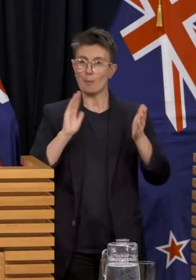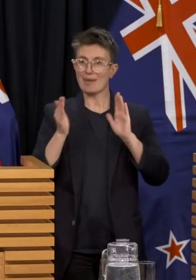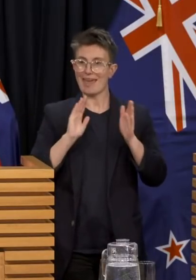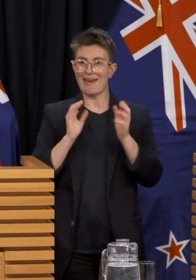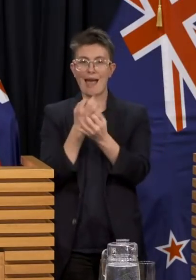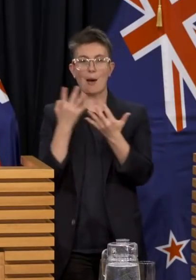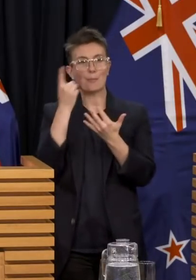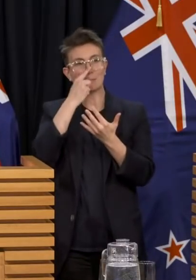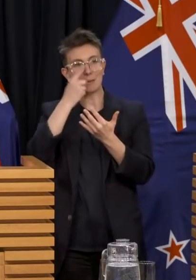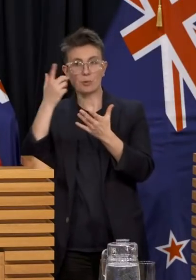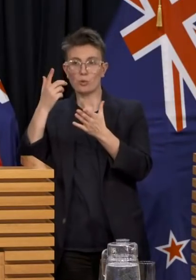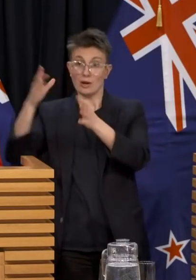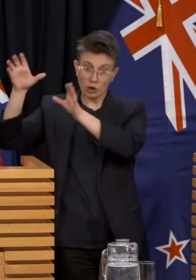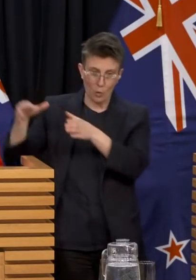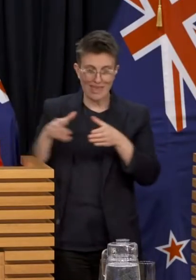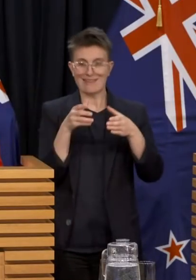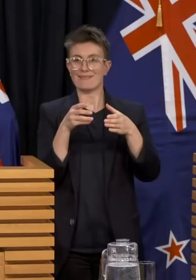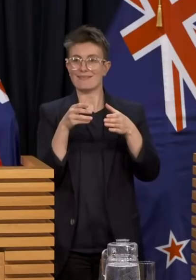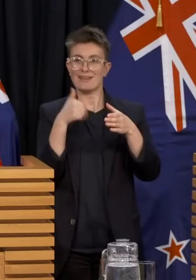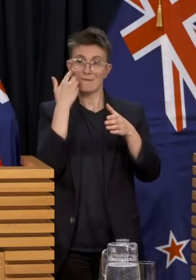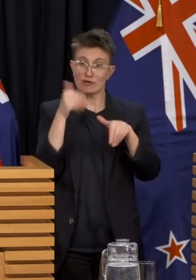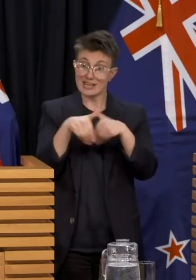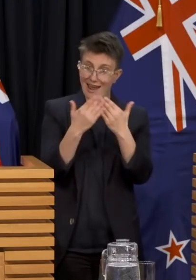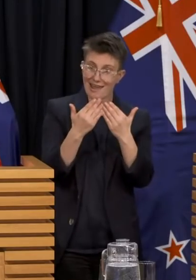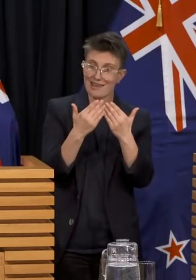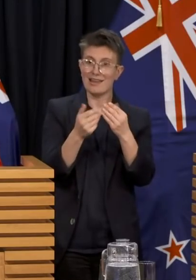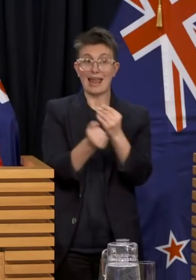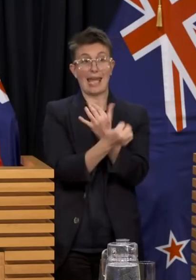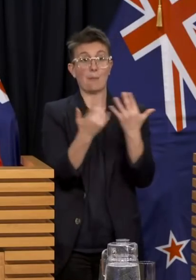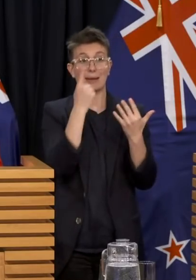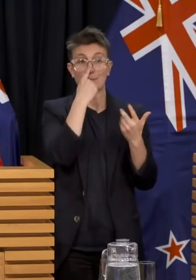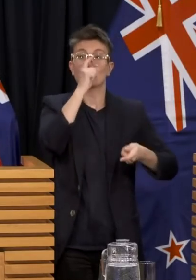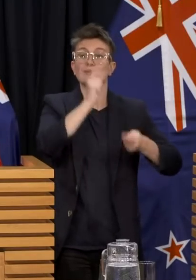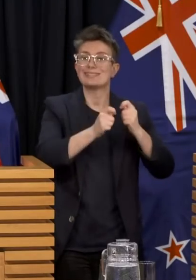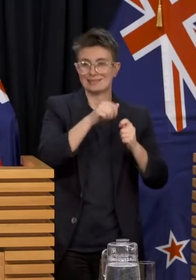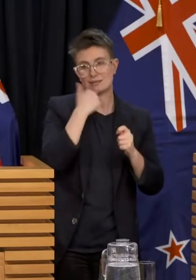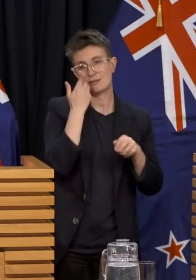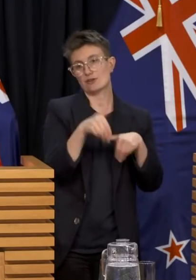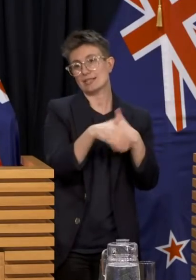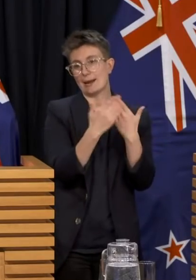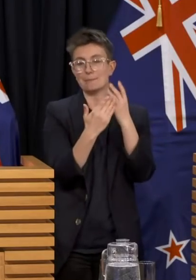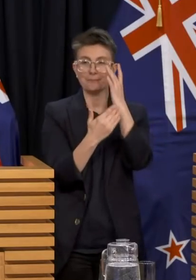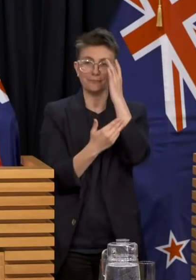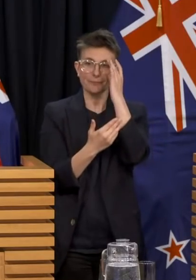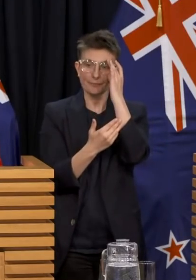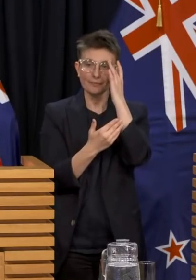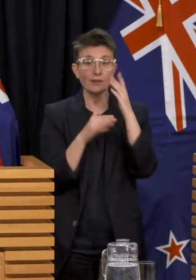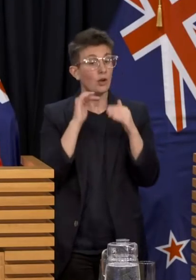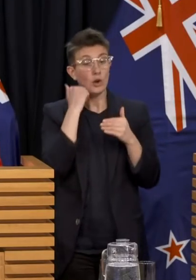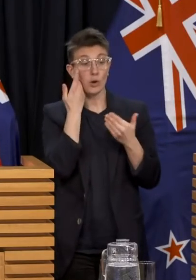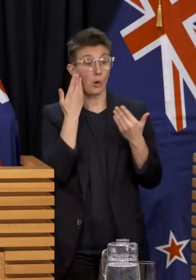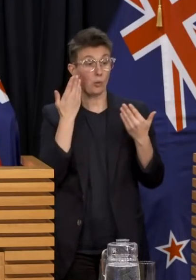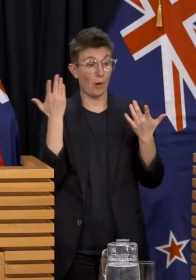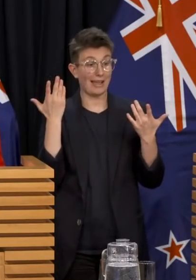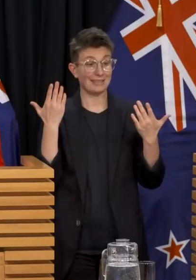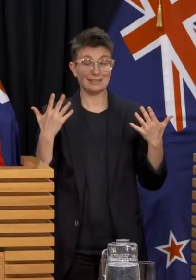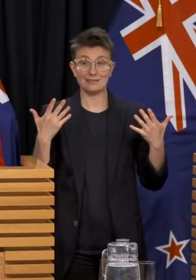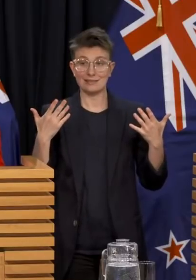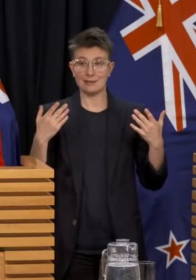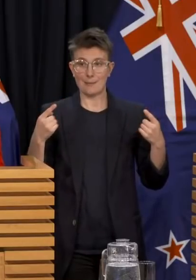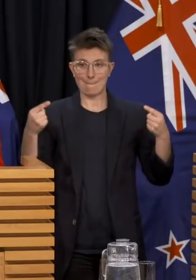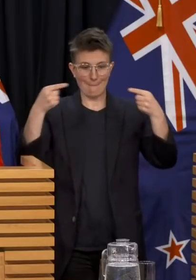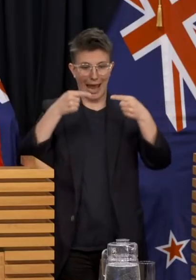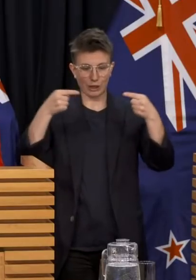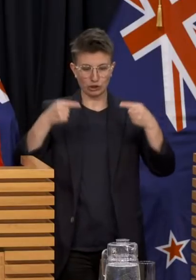rate, just so that we can be absolutely certain that we're getting the right rate of testing. Now, there won't always be a direct correlation between the number of people at day 3,